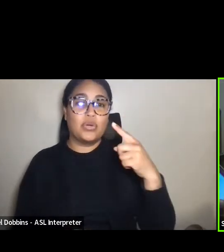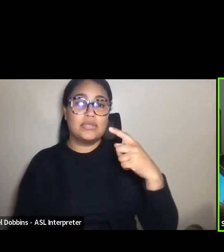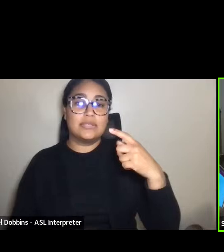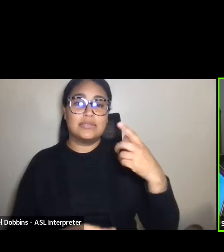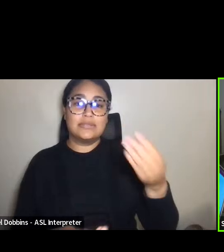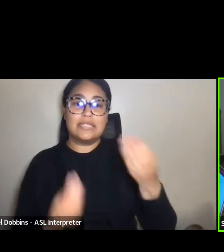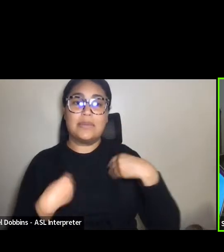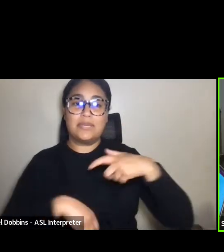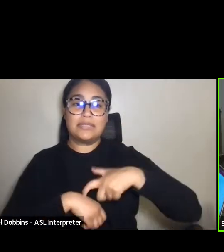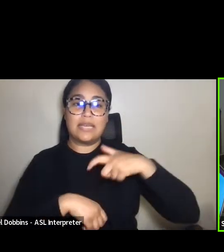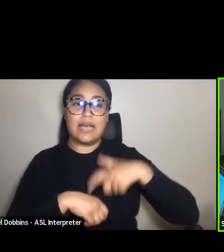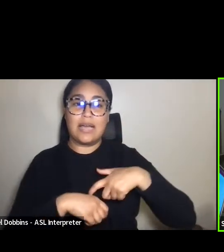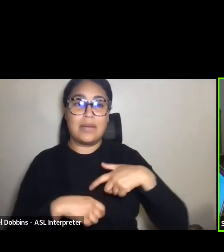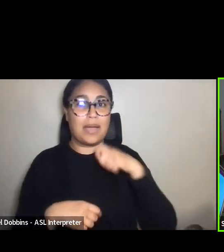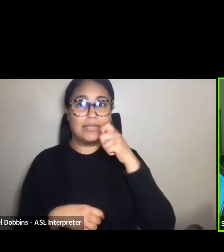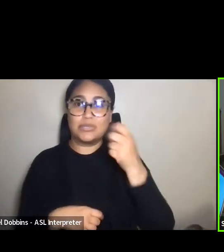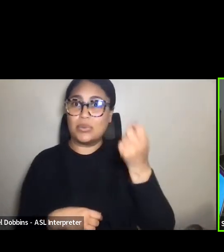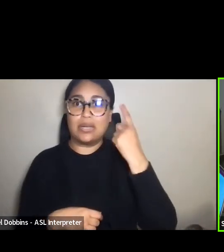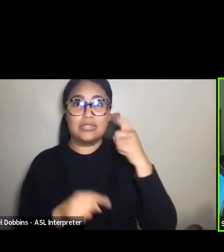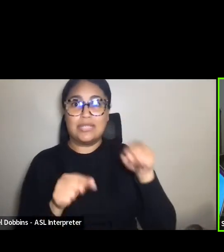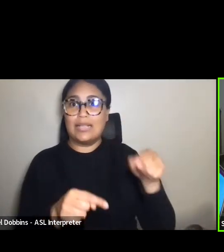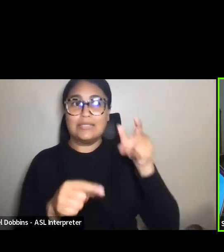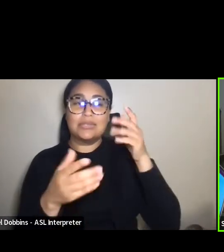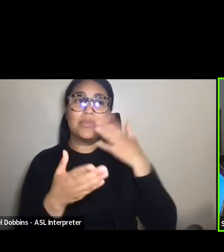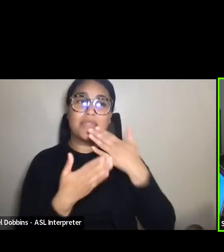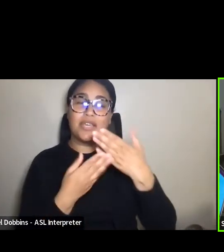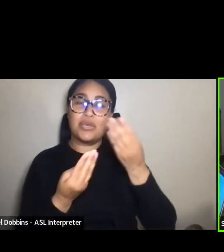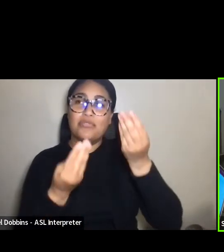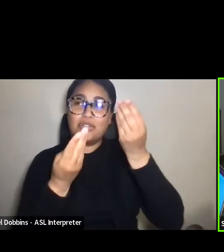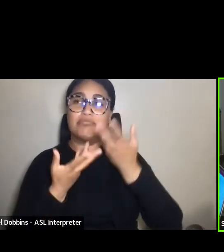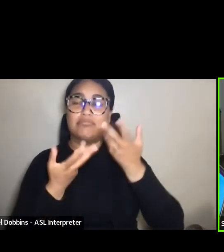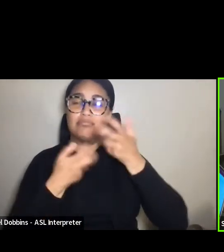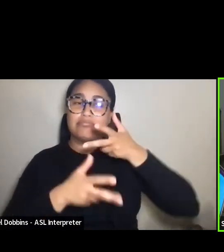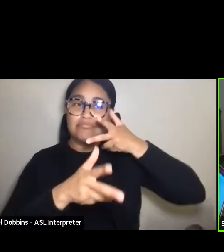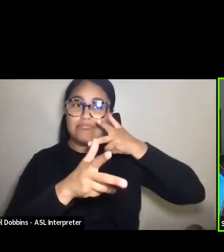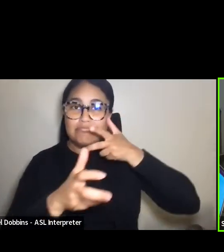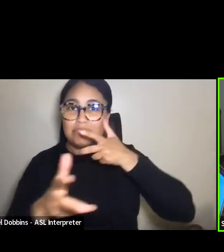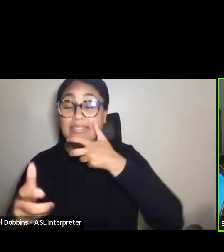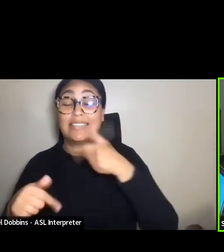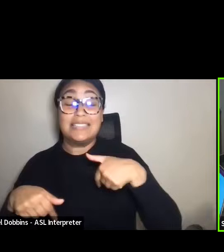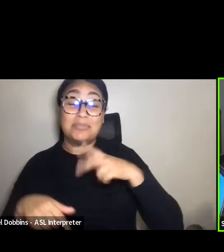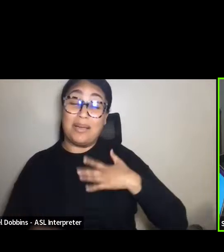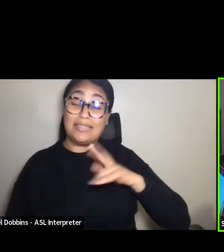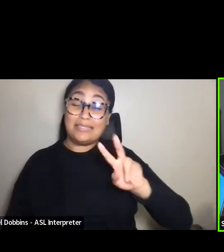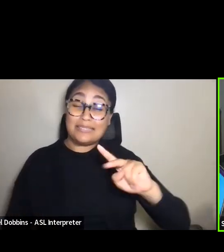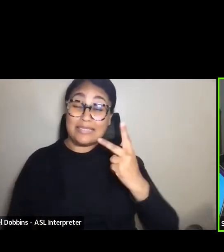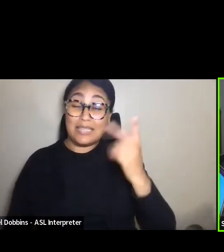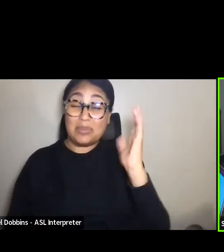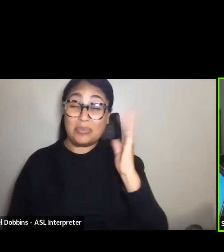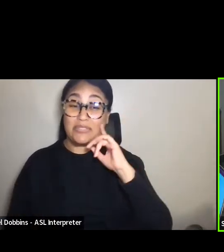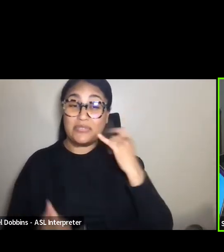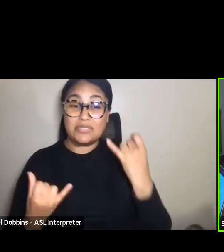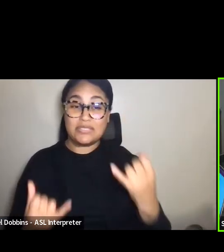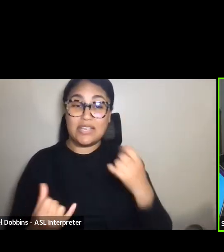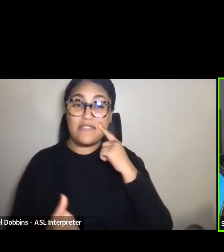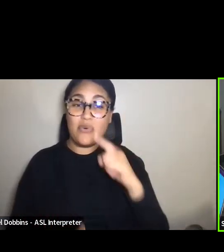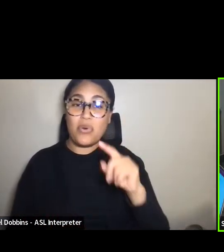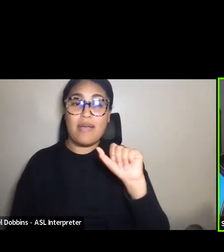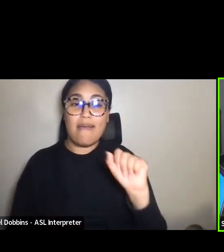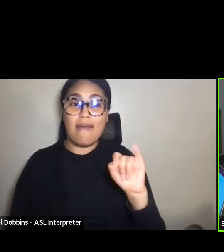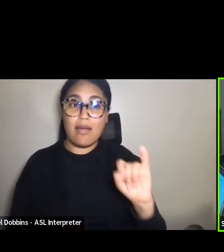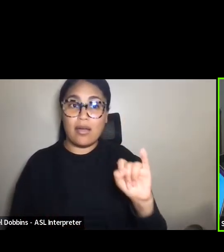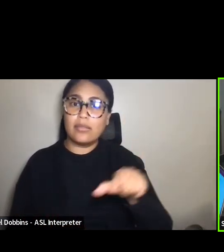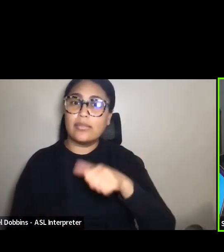I don't understand. And this is my second presentation today on AI, and the